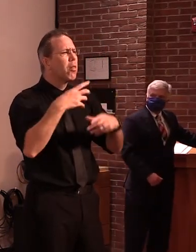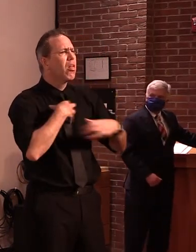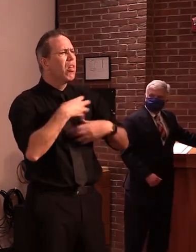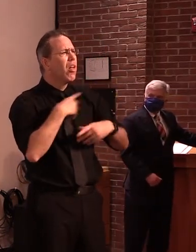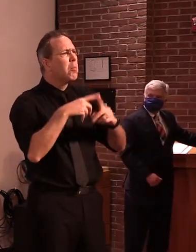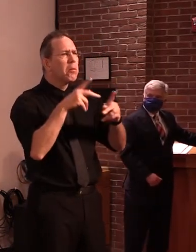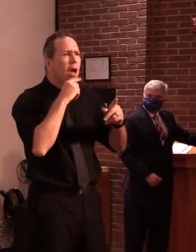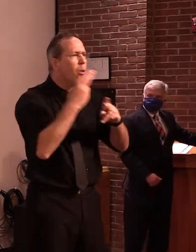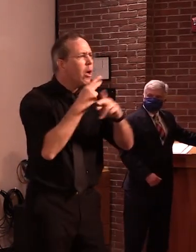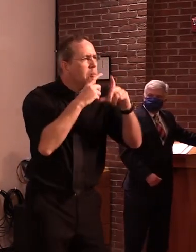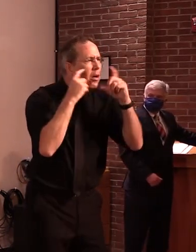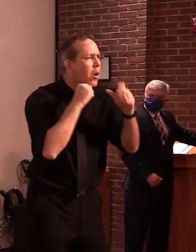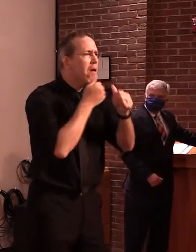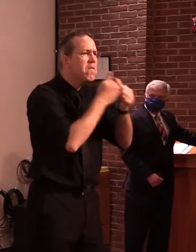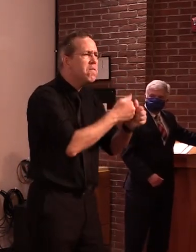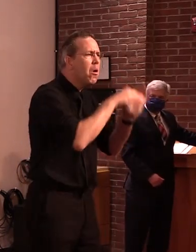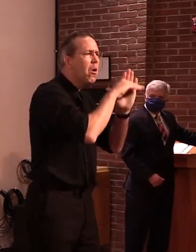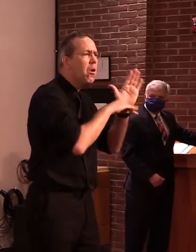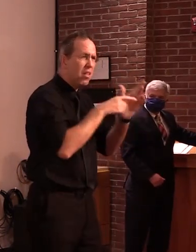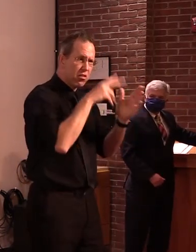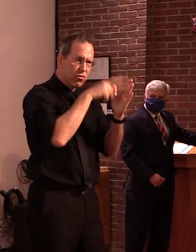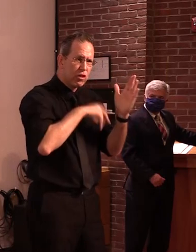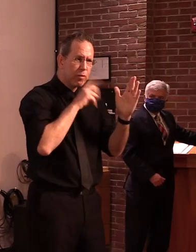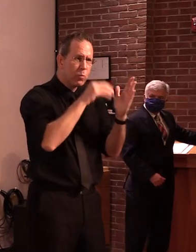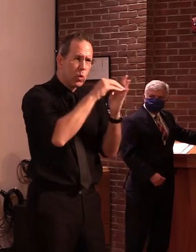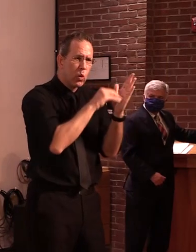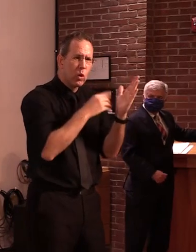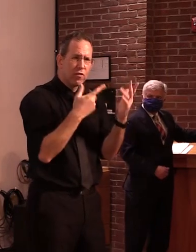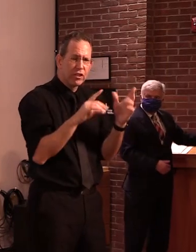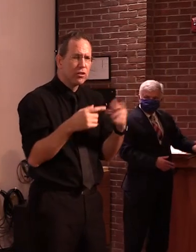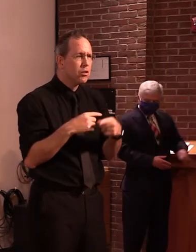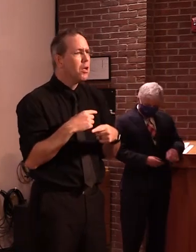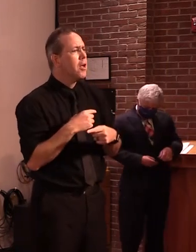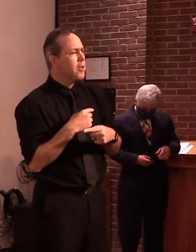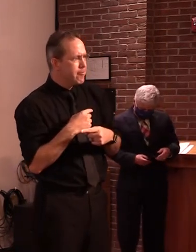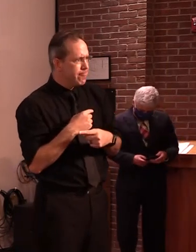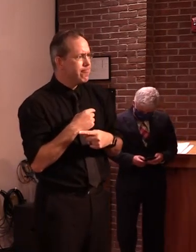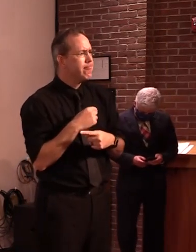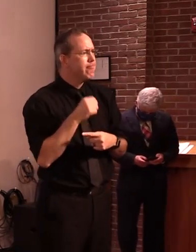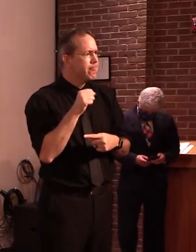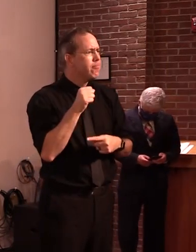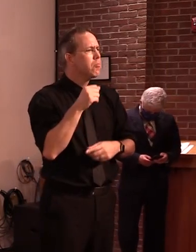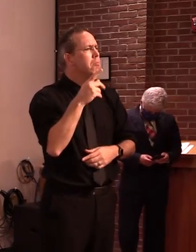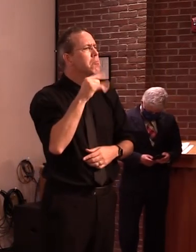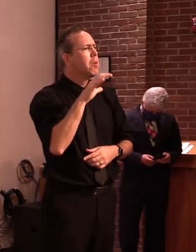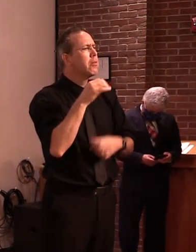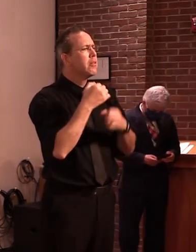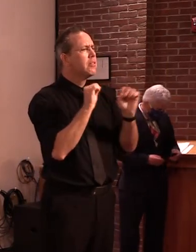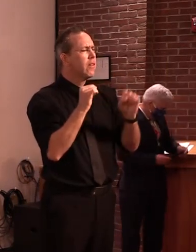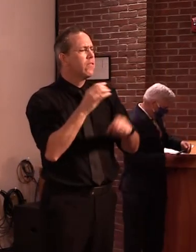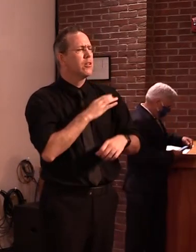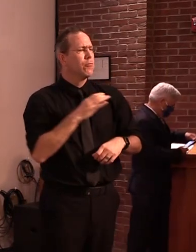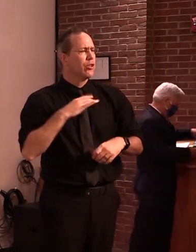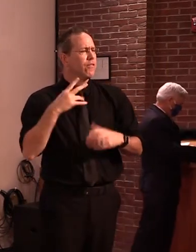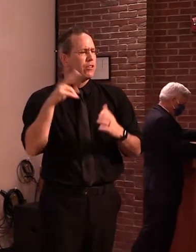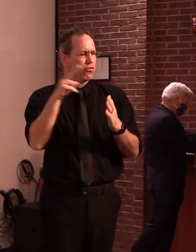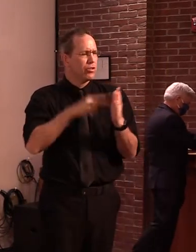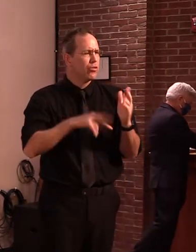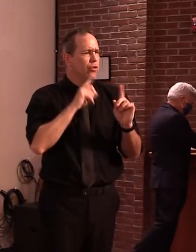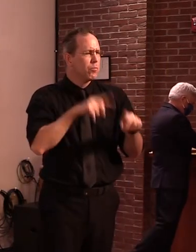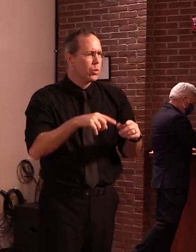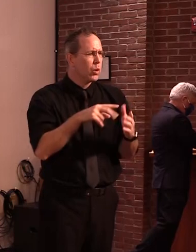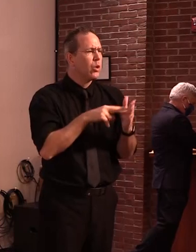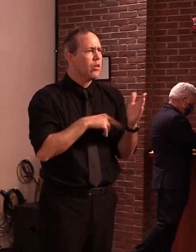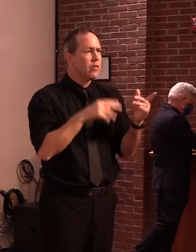I'm sure some in the administration have, particularly in public safety or Agency of Commerce and Community Development, but I have